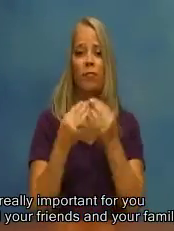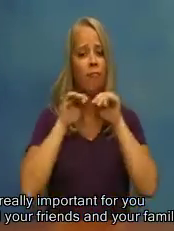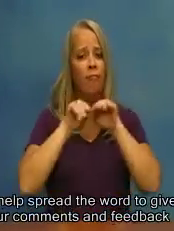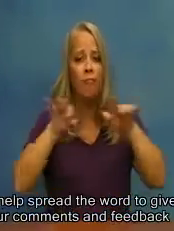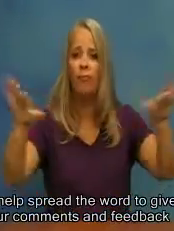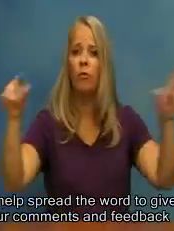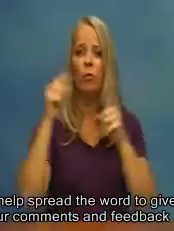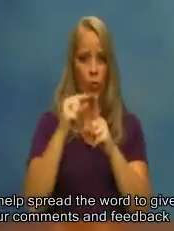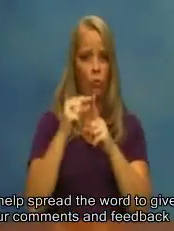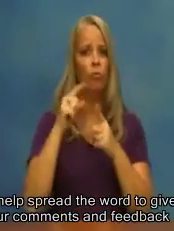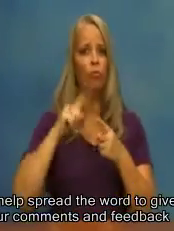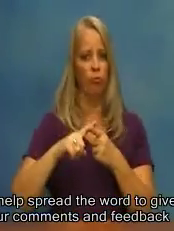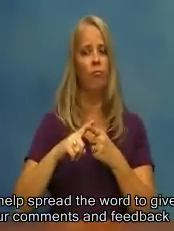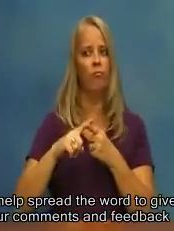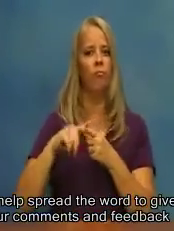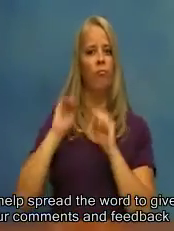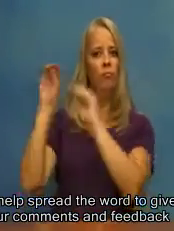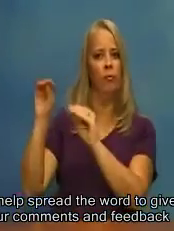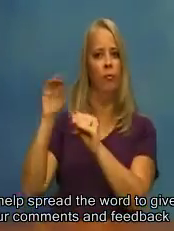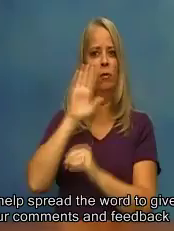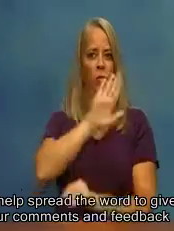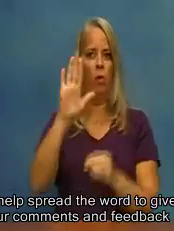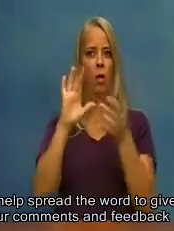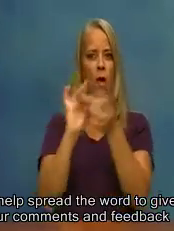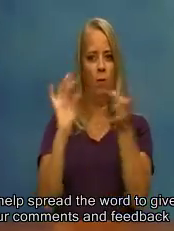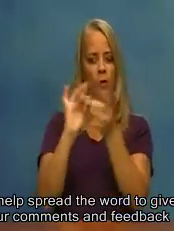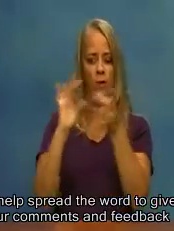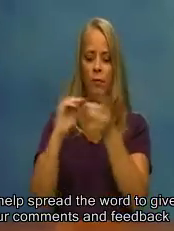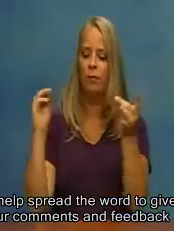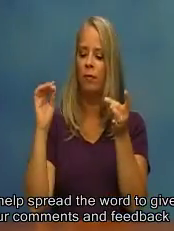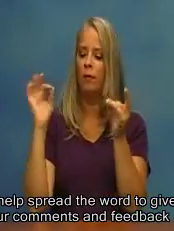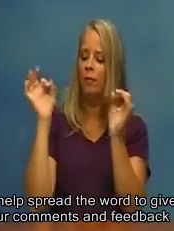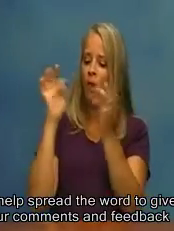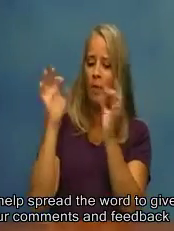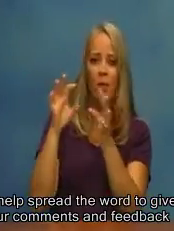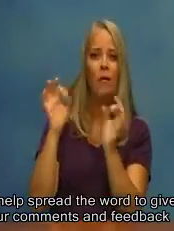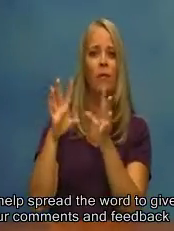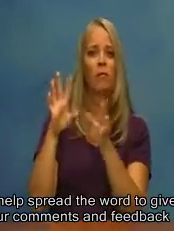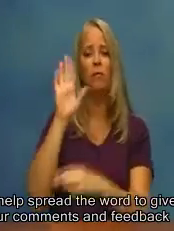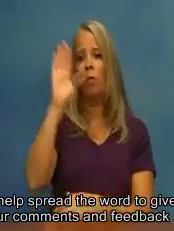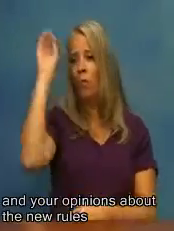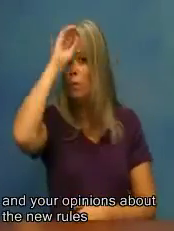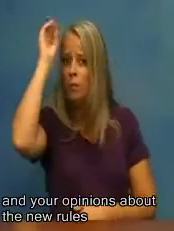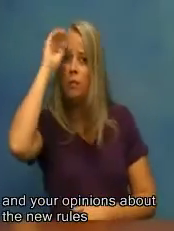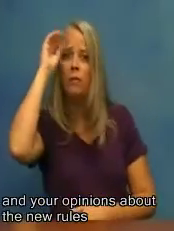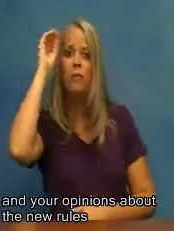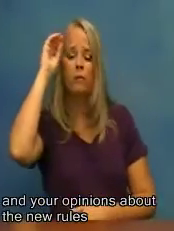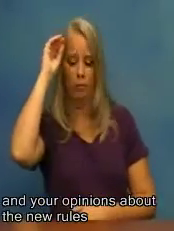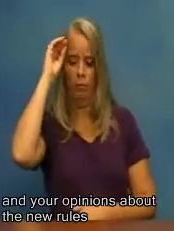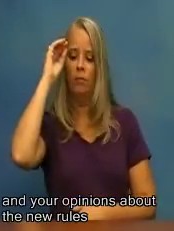2-800 help spread the word. 3-800 give your comments and feedback... 3-800 Voice your opinions